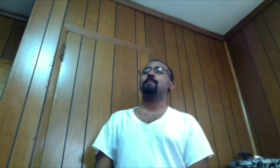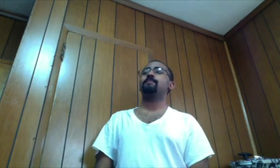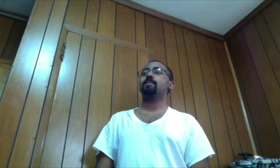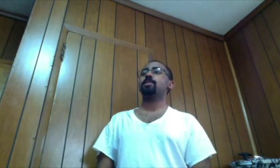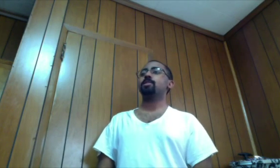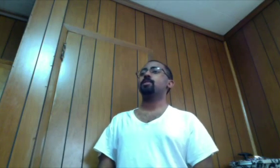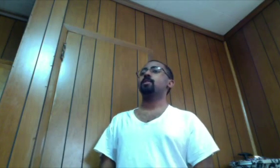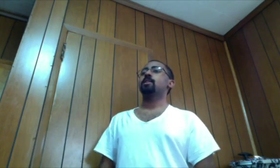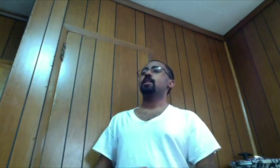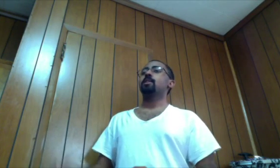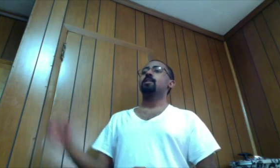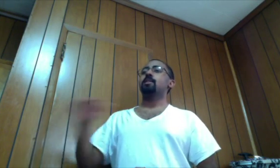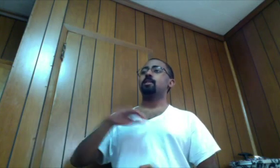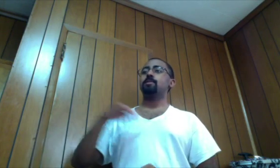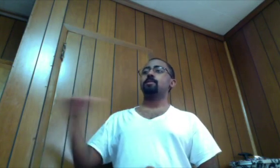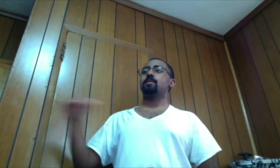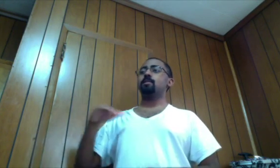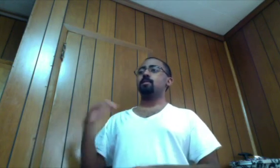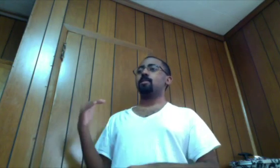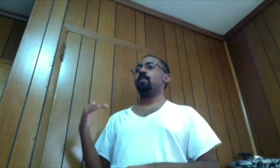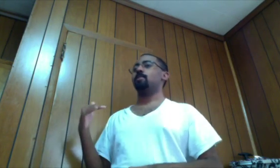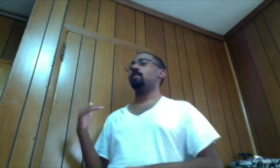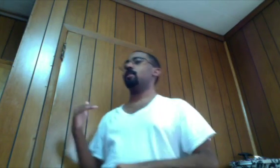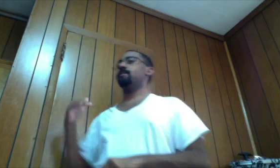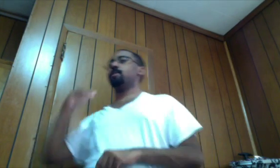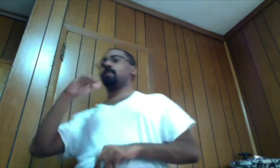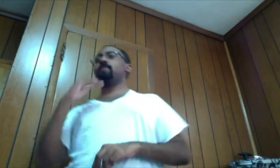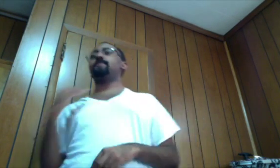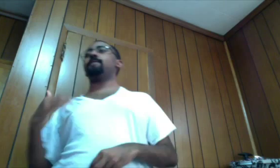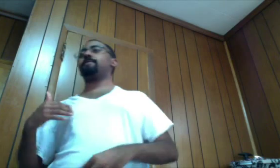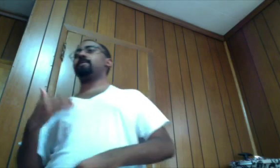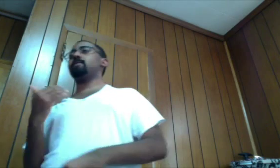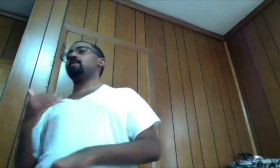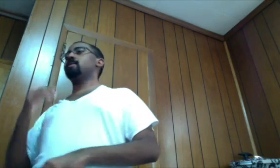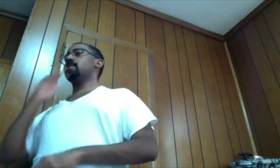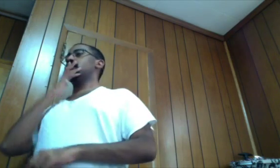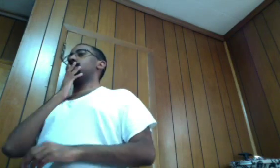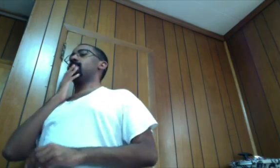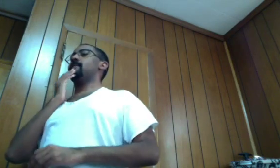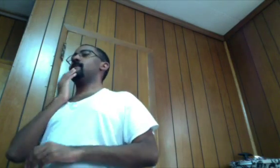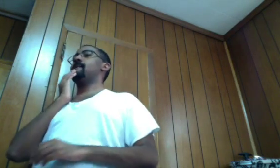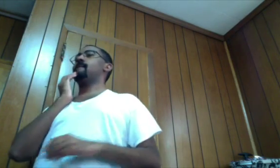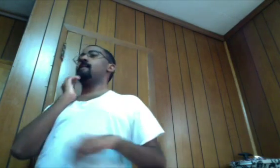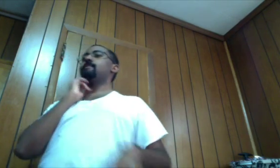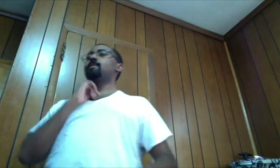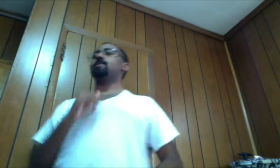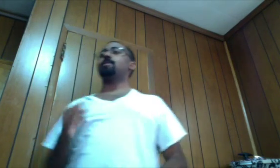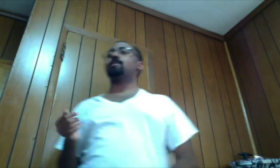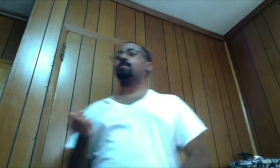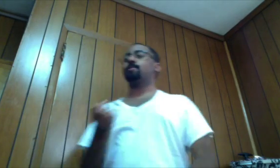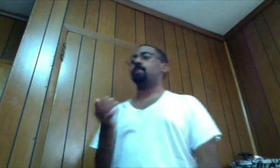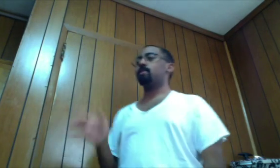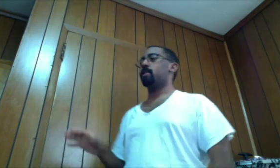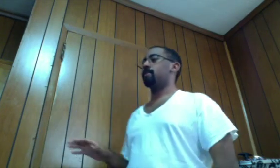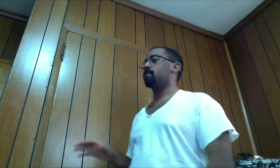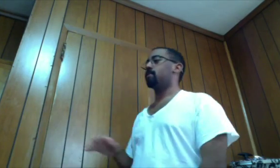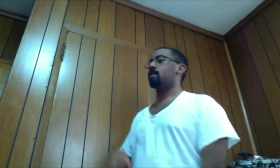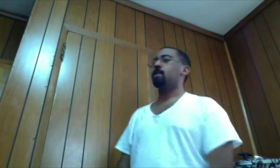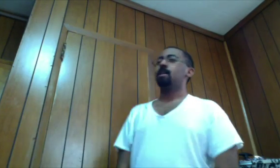pretty sure he just cut her off in like the 15 minutes that it took them to go get food. And